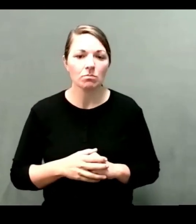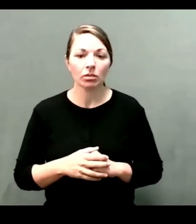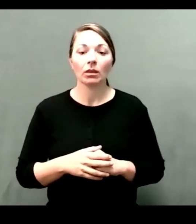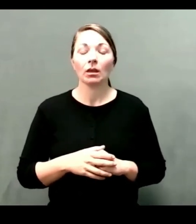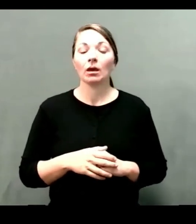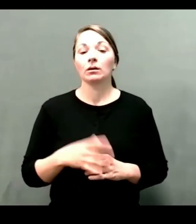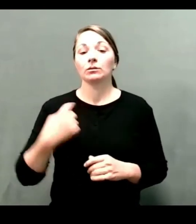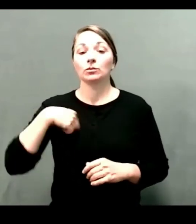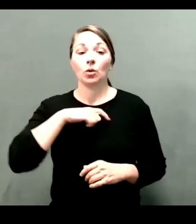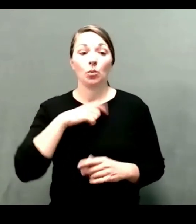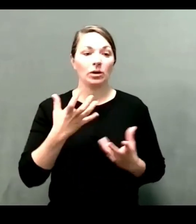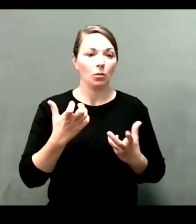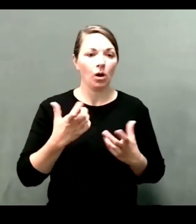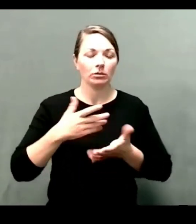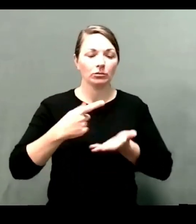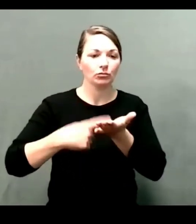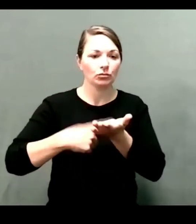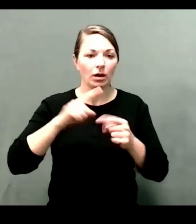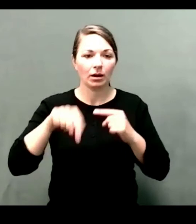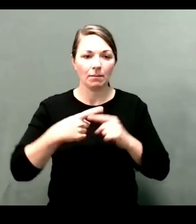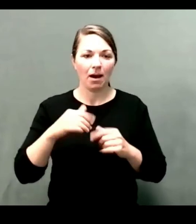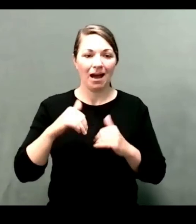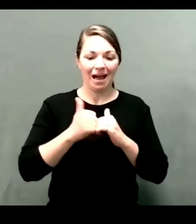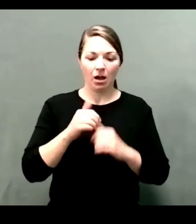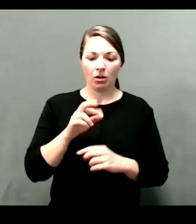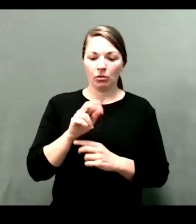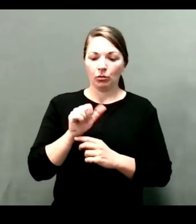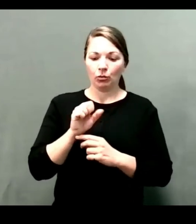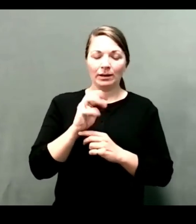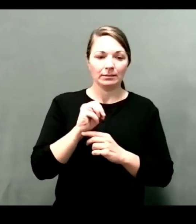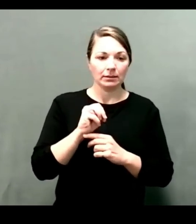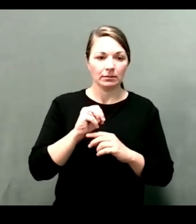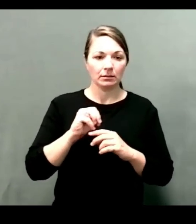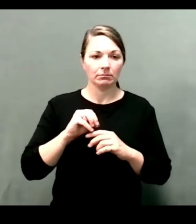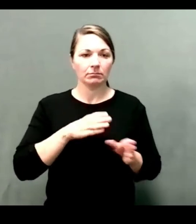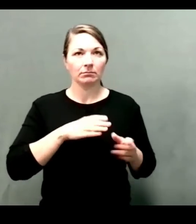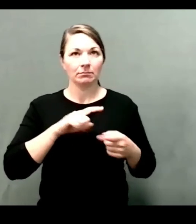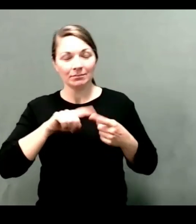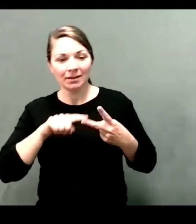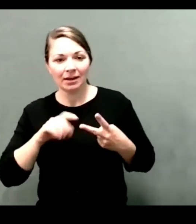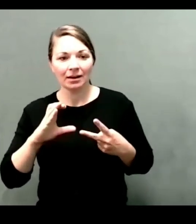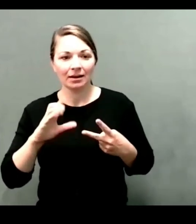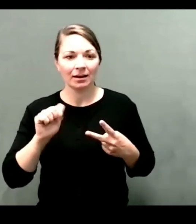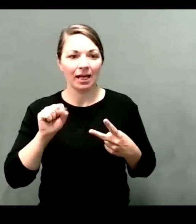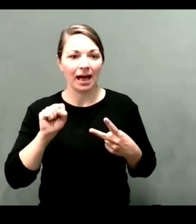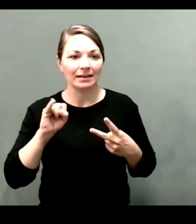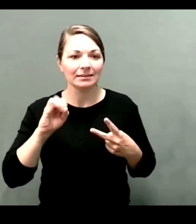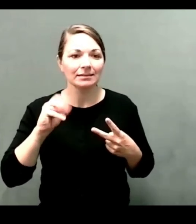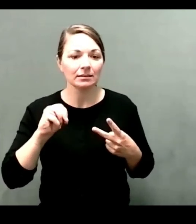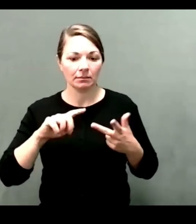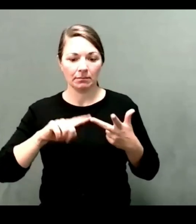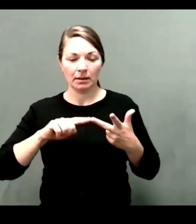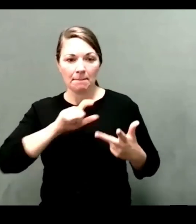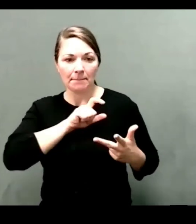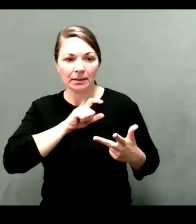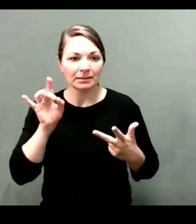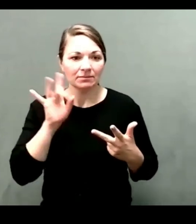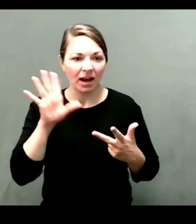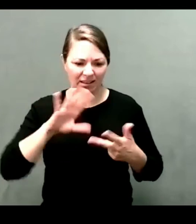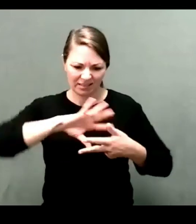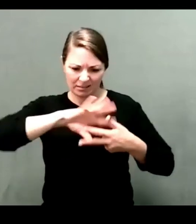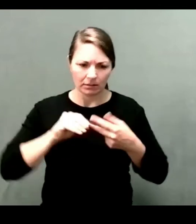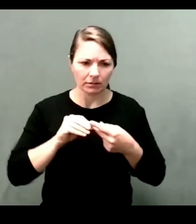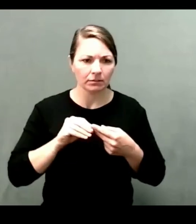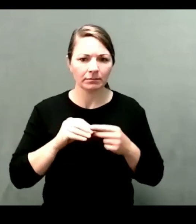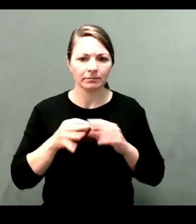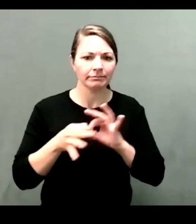highlight, like I said, how racism, classism become police violence. And then also wanted to think about, what if we think about these other levels, like this